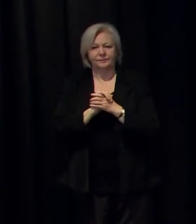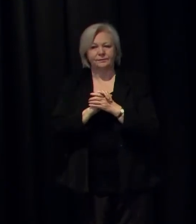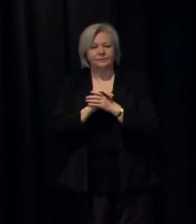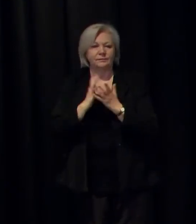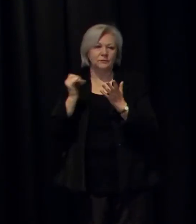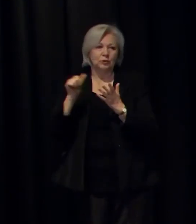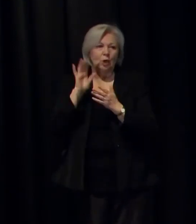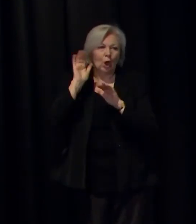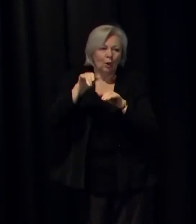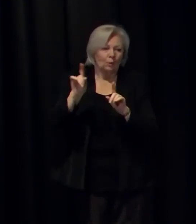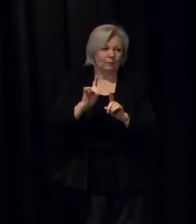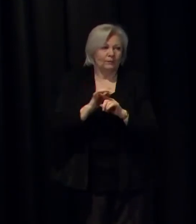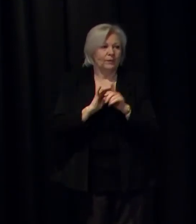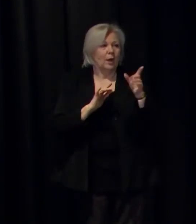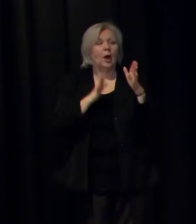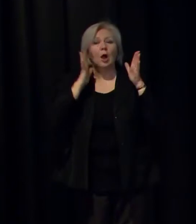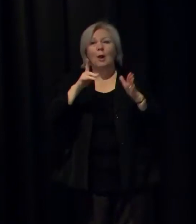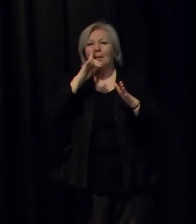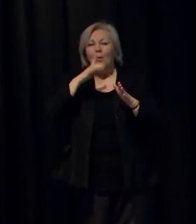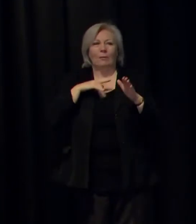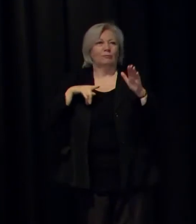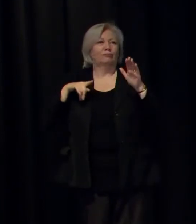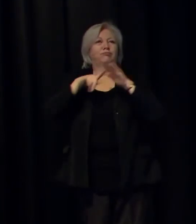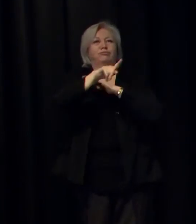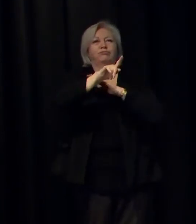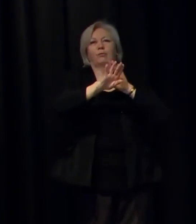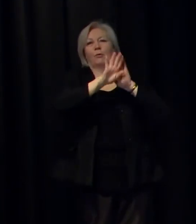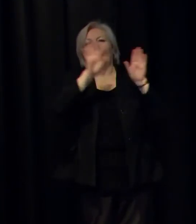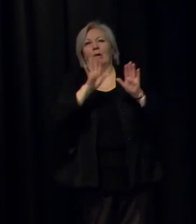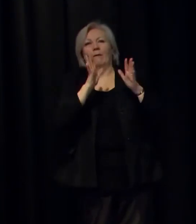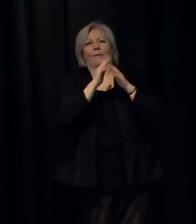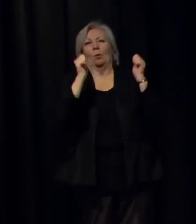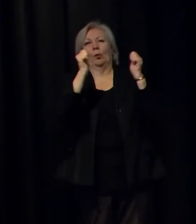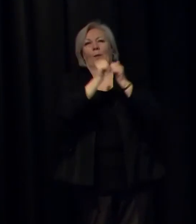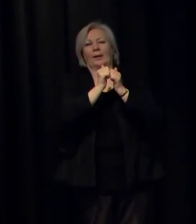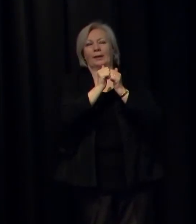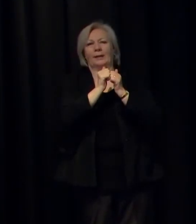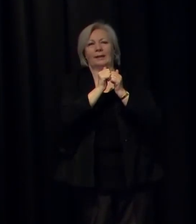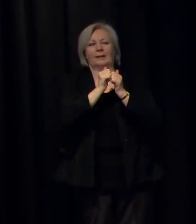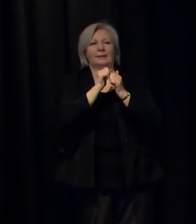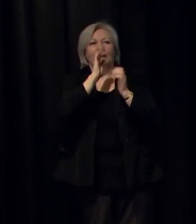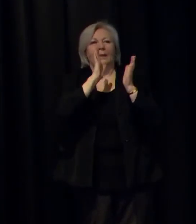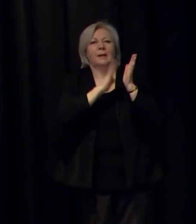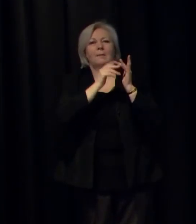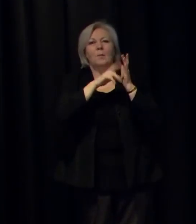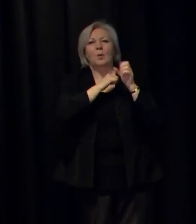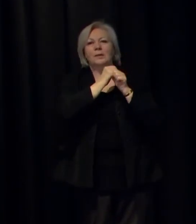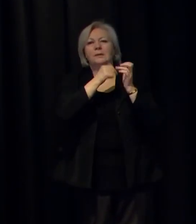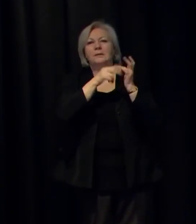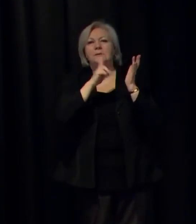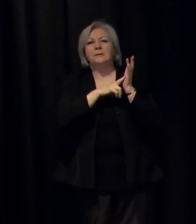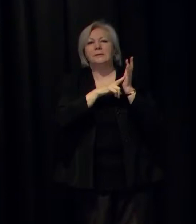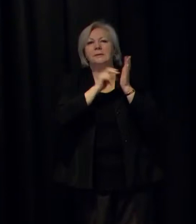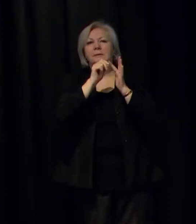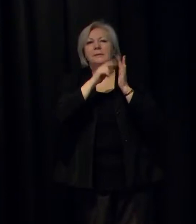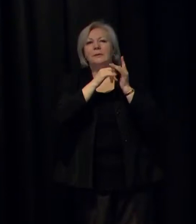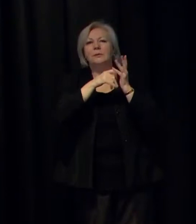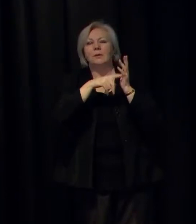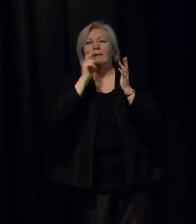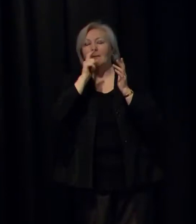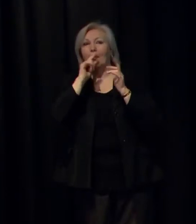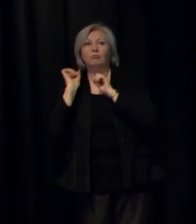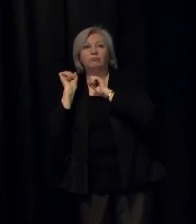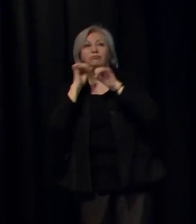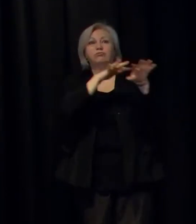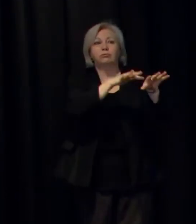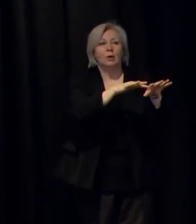have a weekend away, and for a lot of people that would be the Mornington Peninsula. Would you expect a flood of people down there to cause a spike in